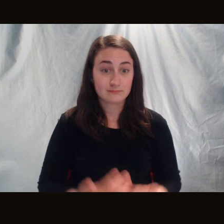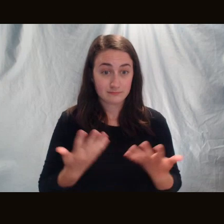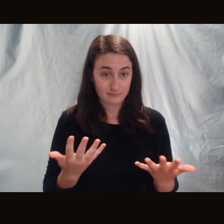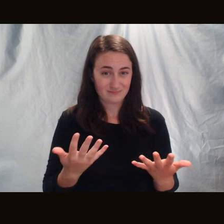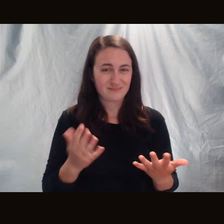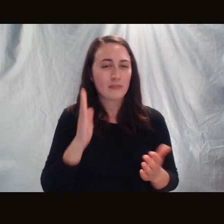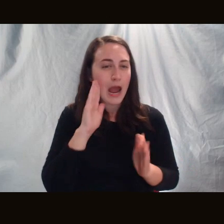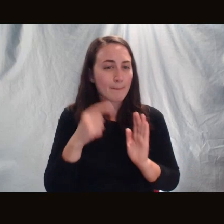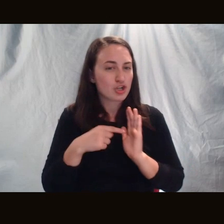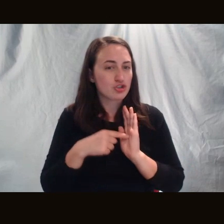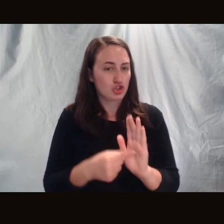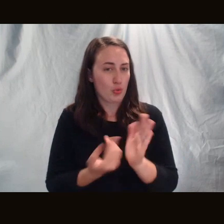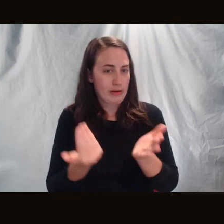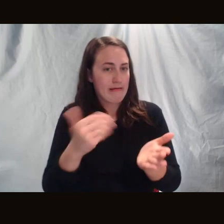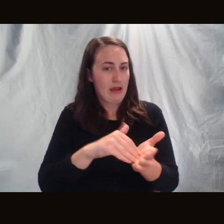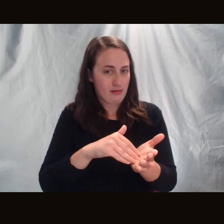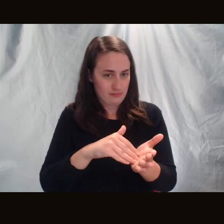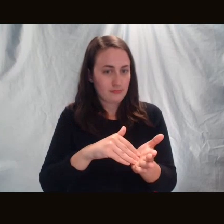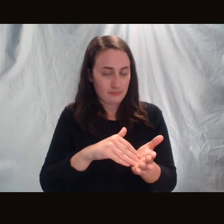show it from this angle.